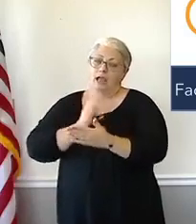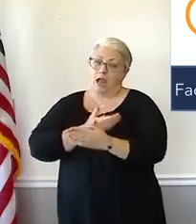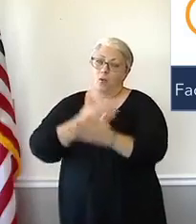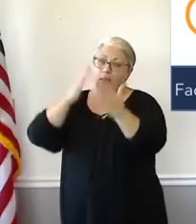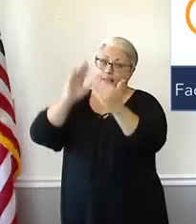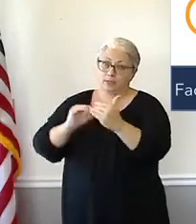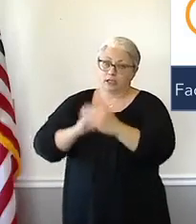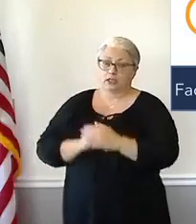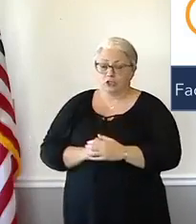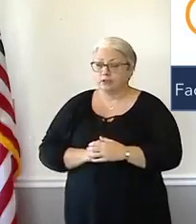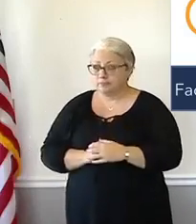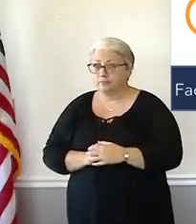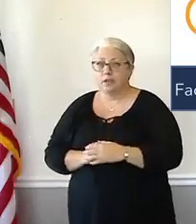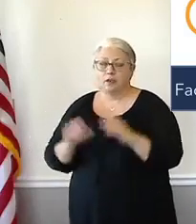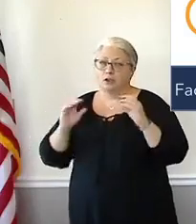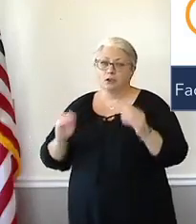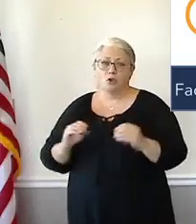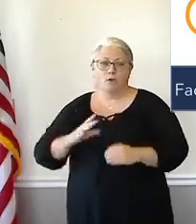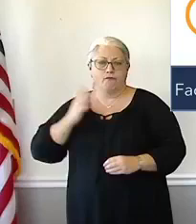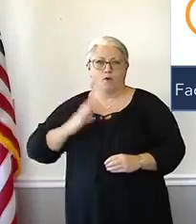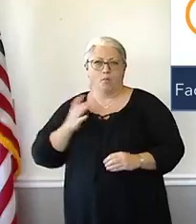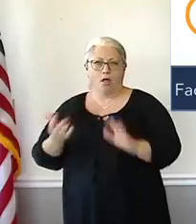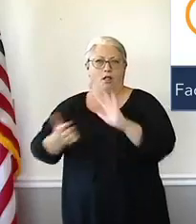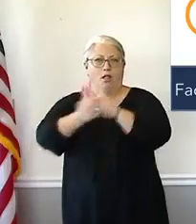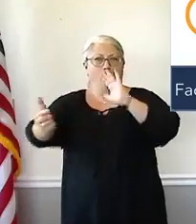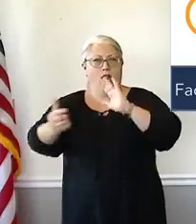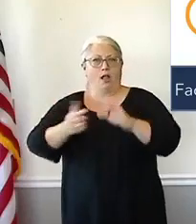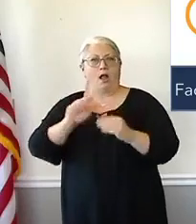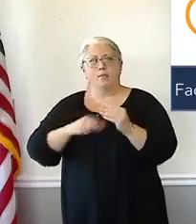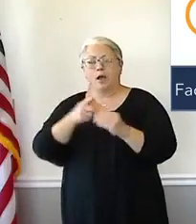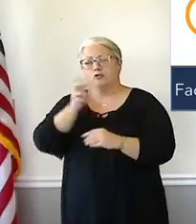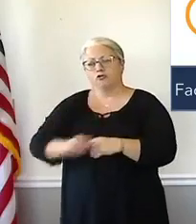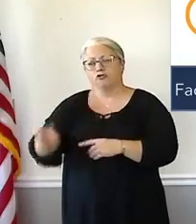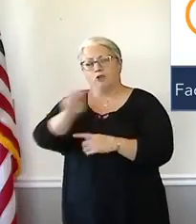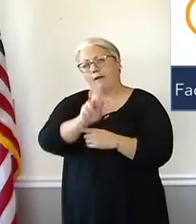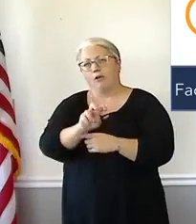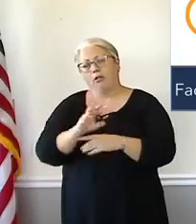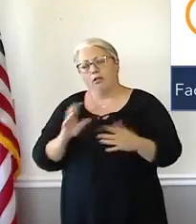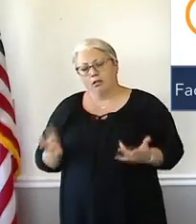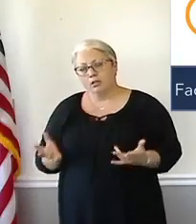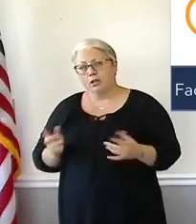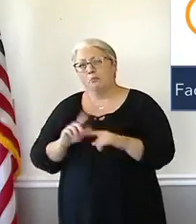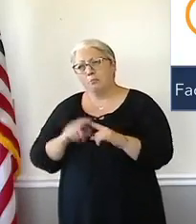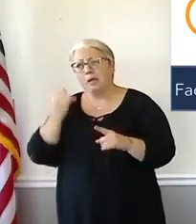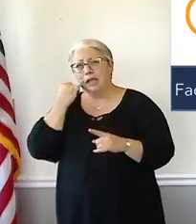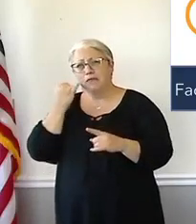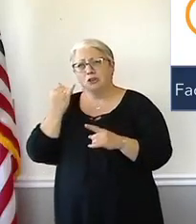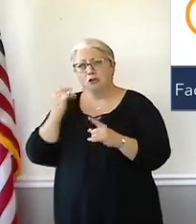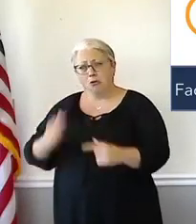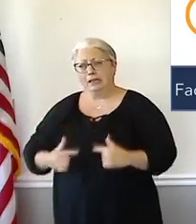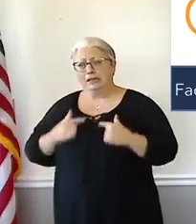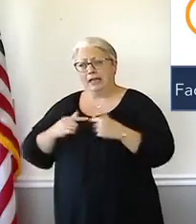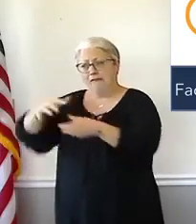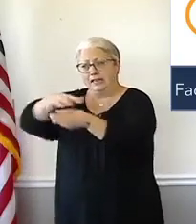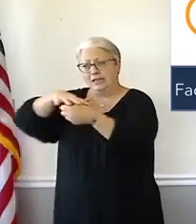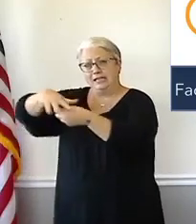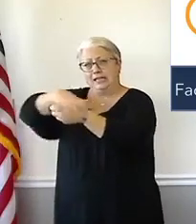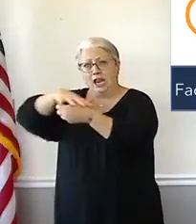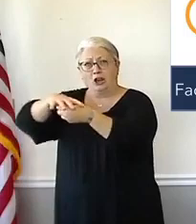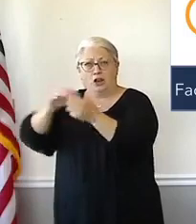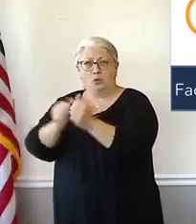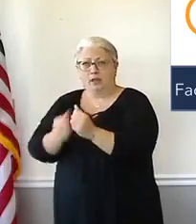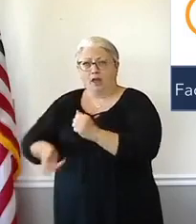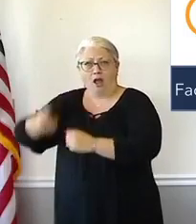formal prohibition on travel. We're just asking people, if you are coming from an area that has a high rate of transmission, is more